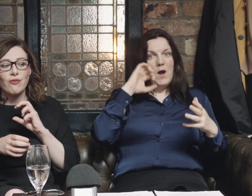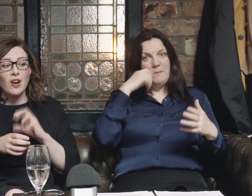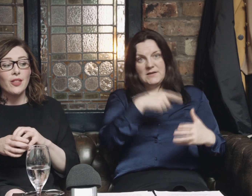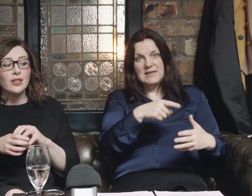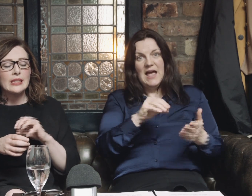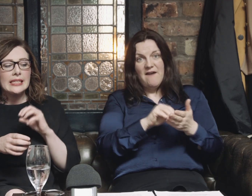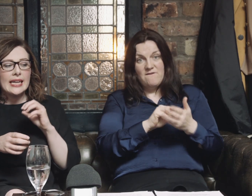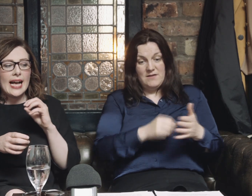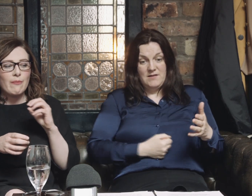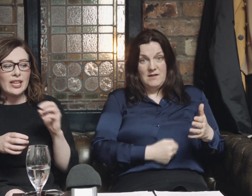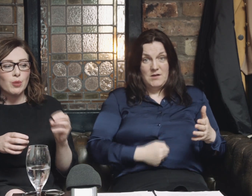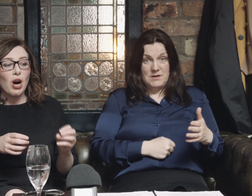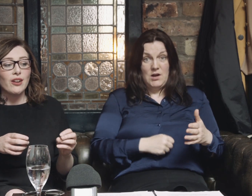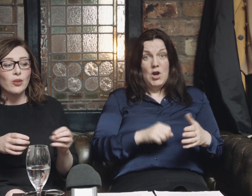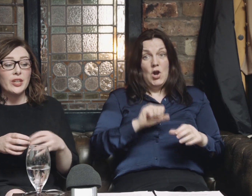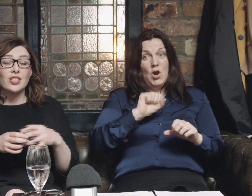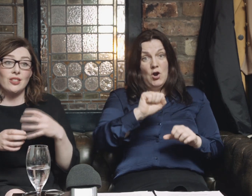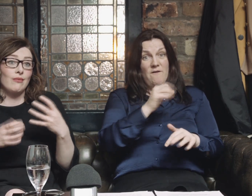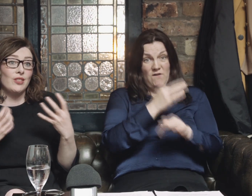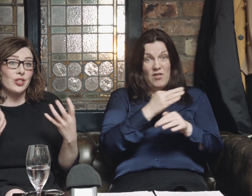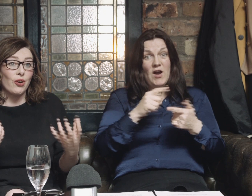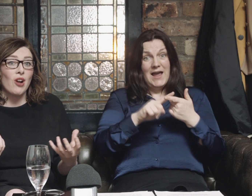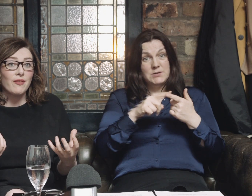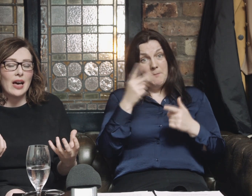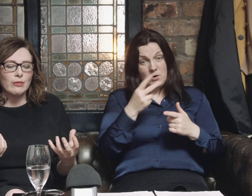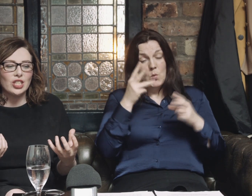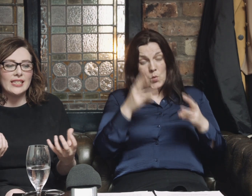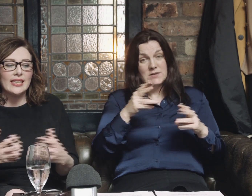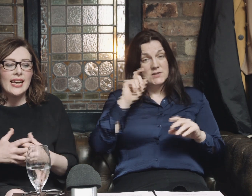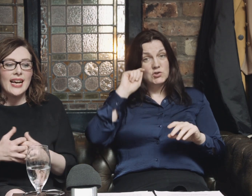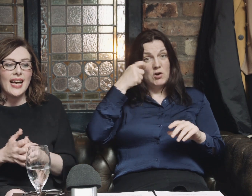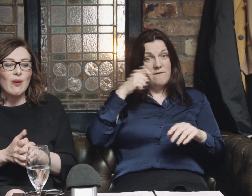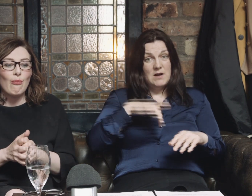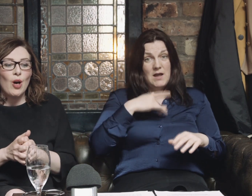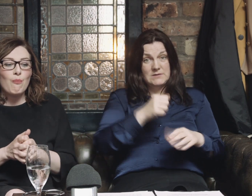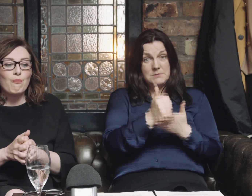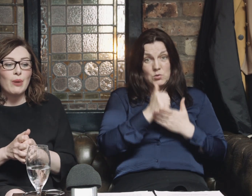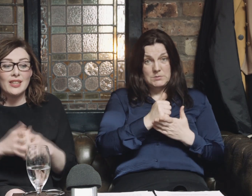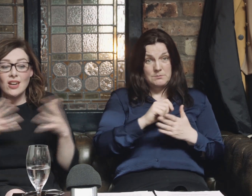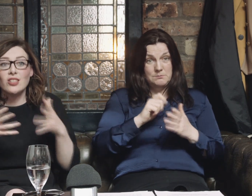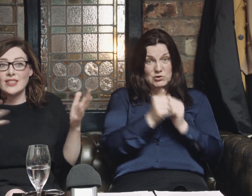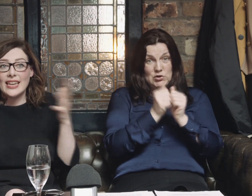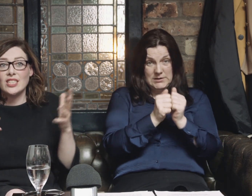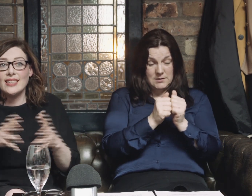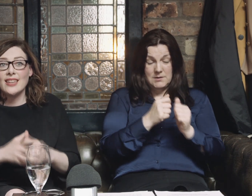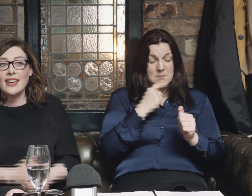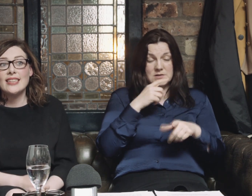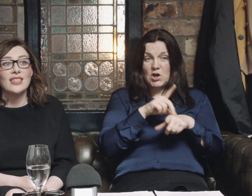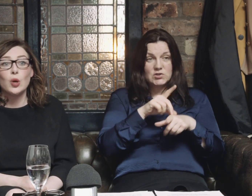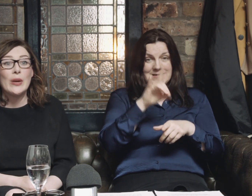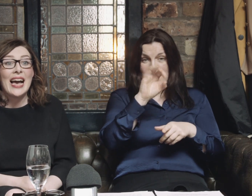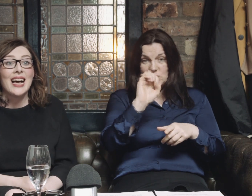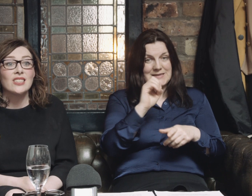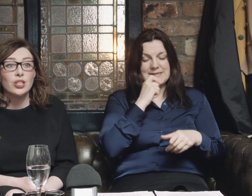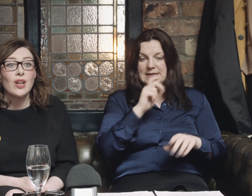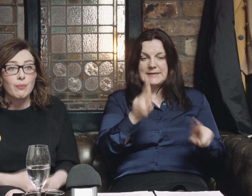and her father and her partner wished to turn off that machine. But the doctors, the HSE in that case,